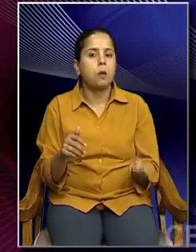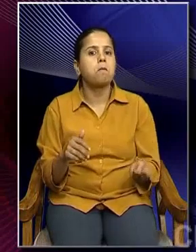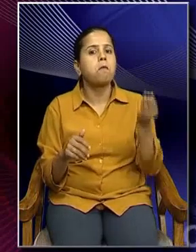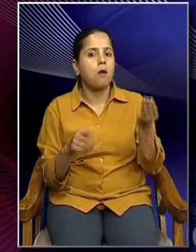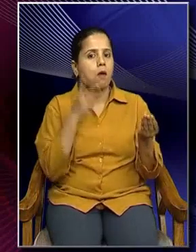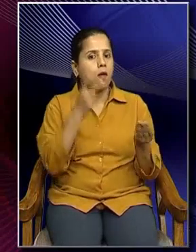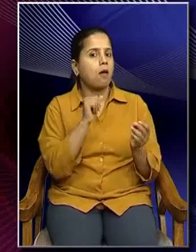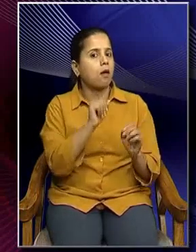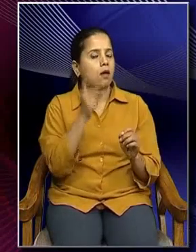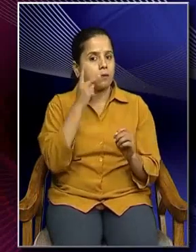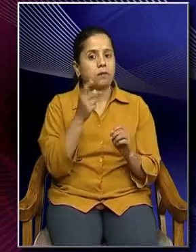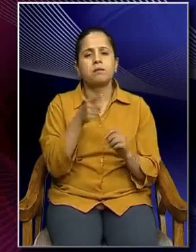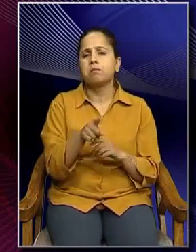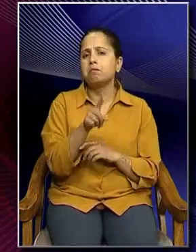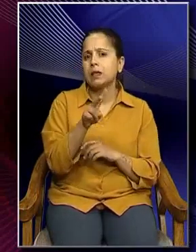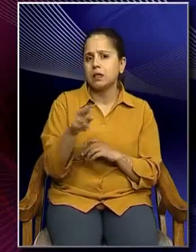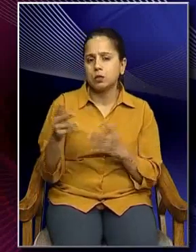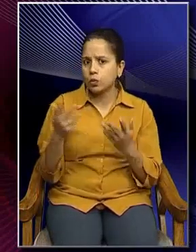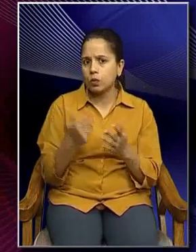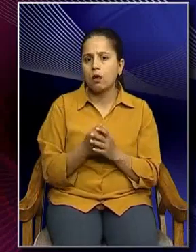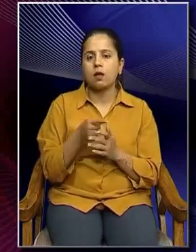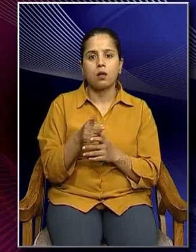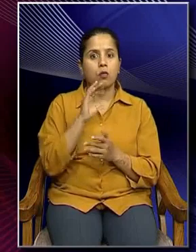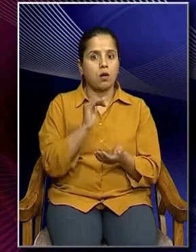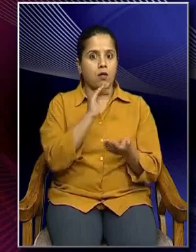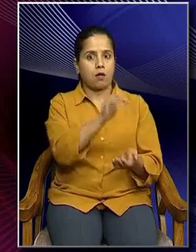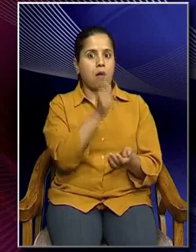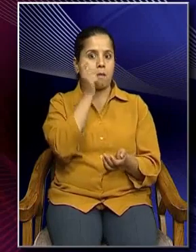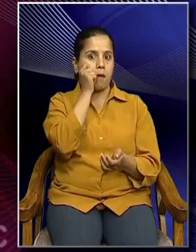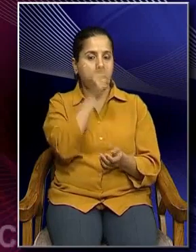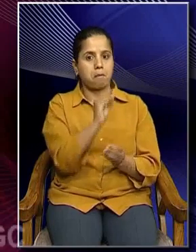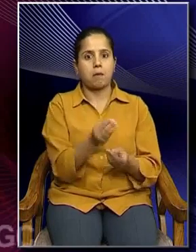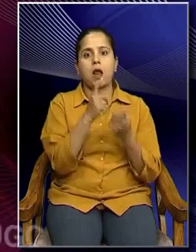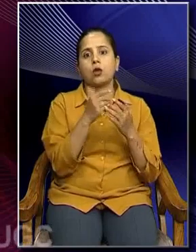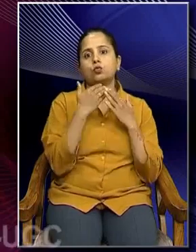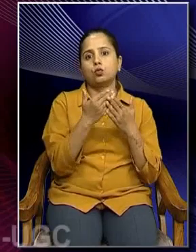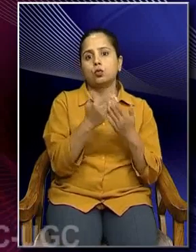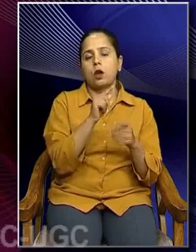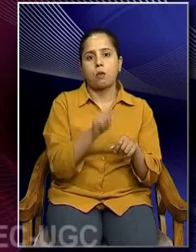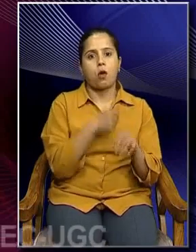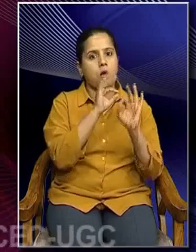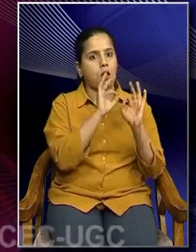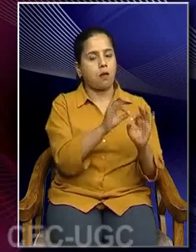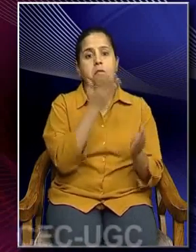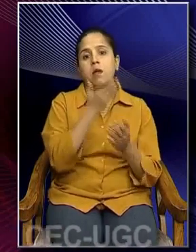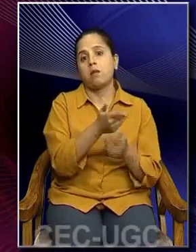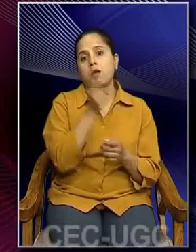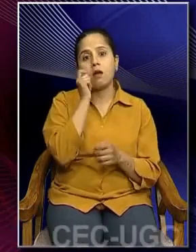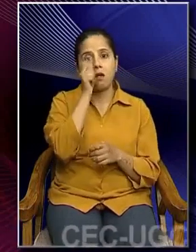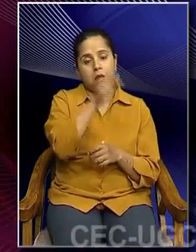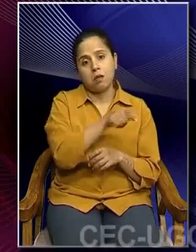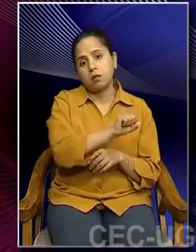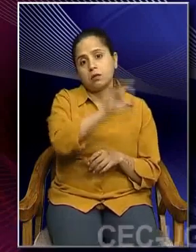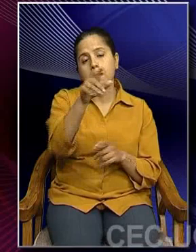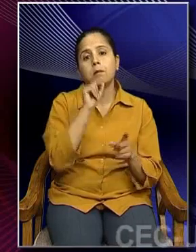sex identities. So which means that a male child would get better education opportunities. Maybe he or she would be sent